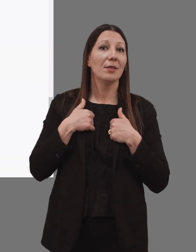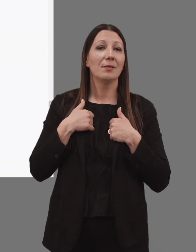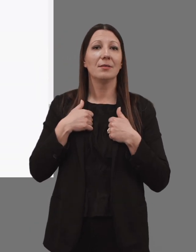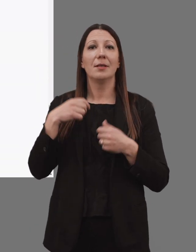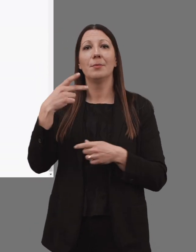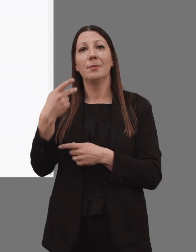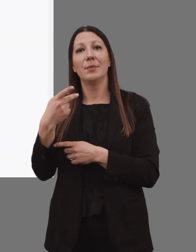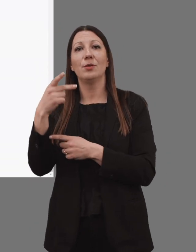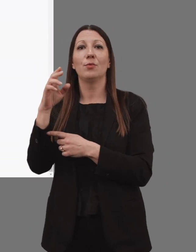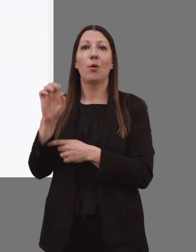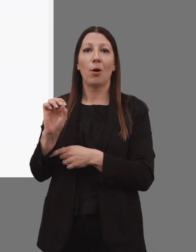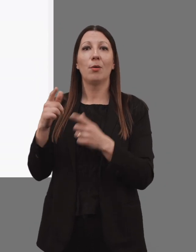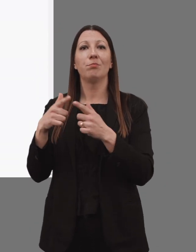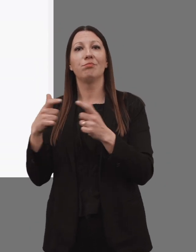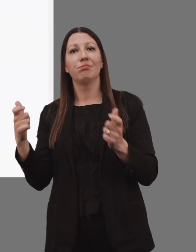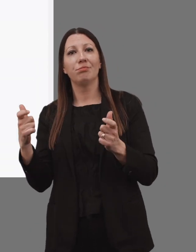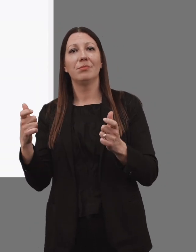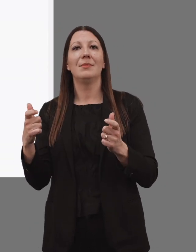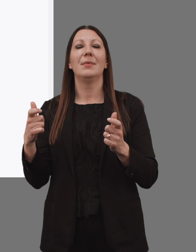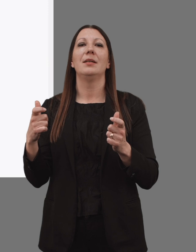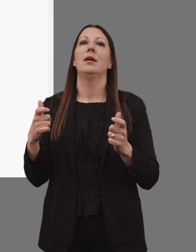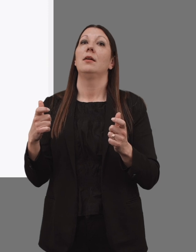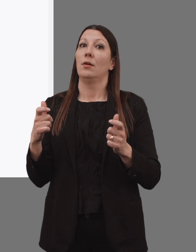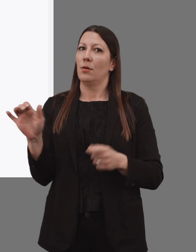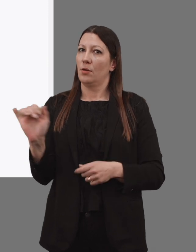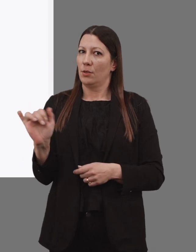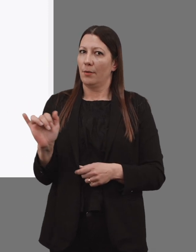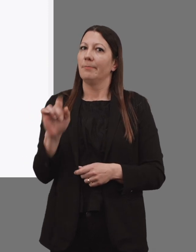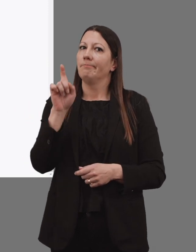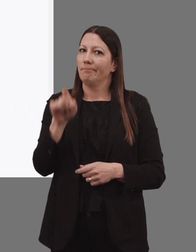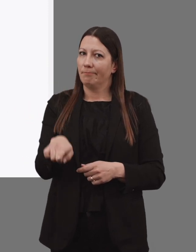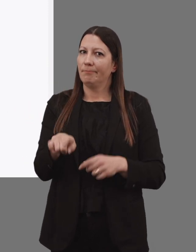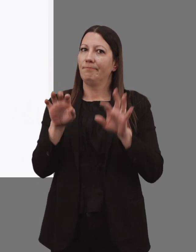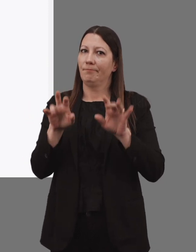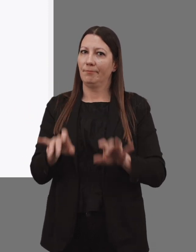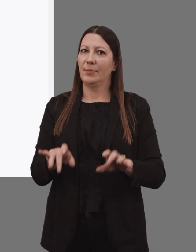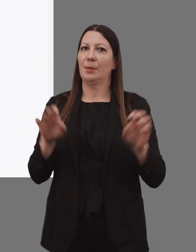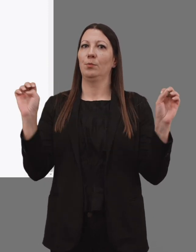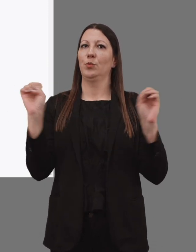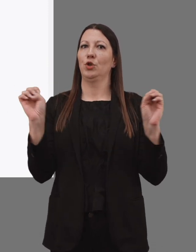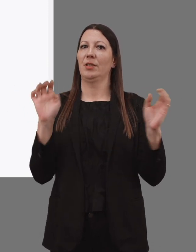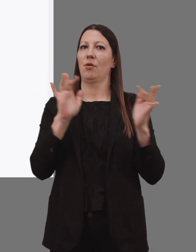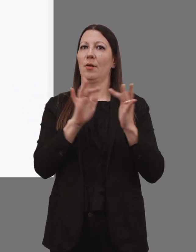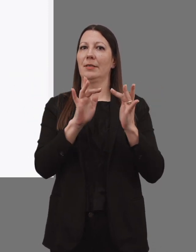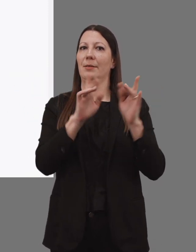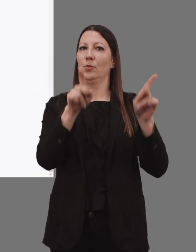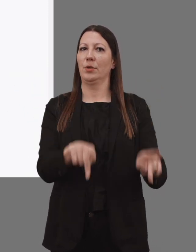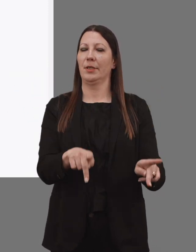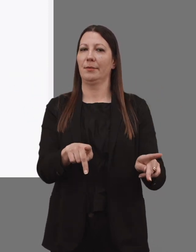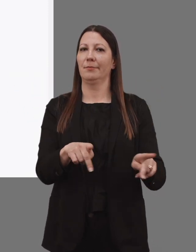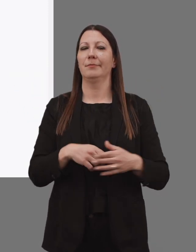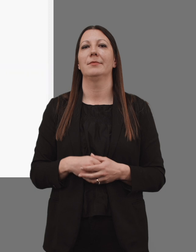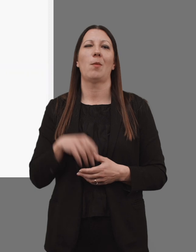code, all of that. And then here we must fill in an emergency contact. So again, I'm just going to put in some fake information